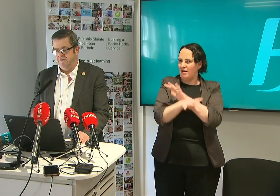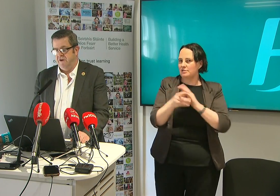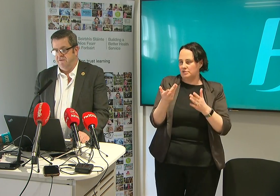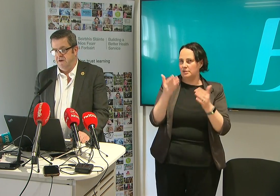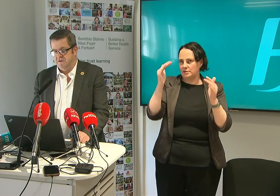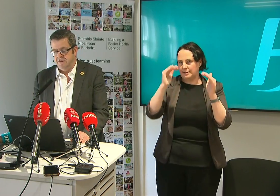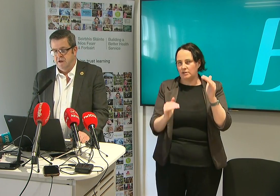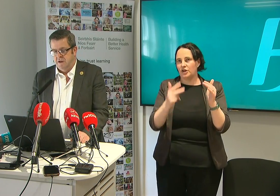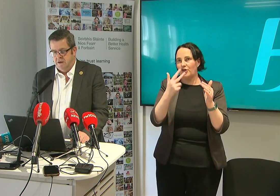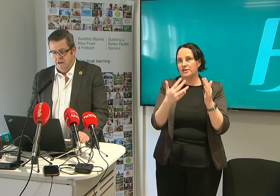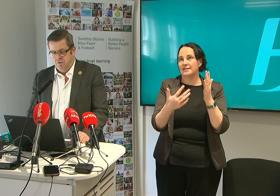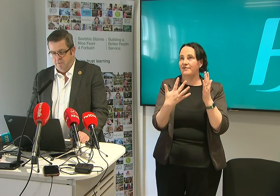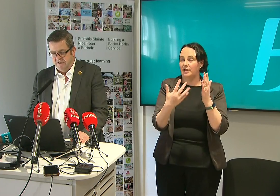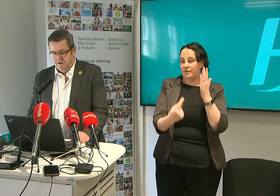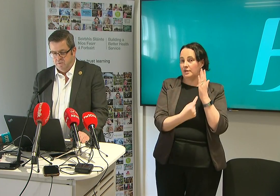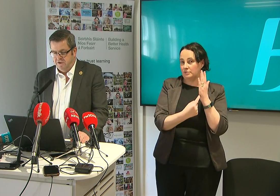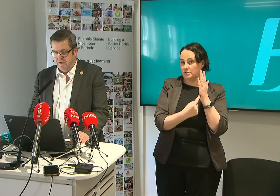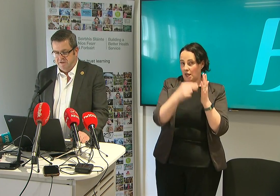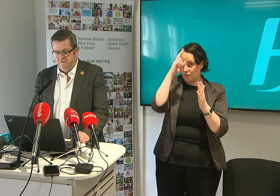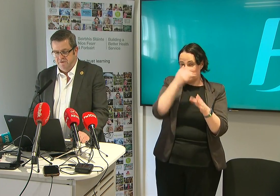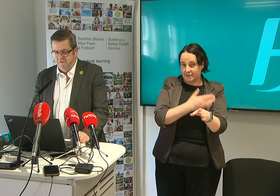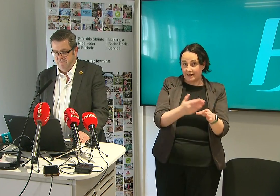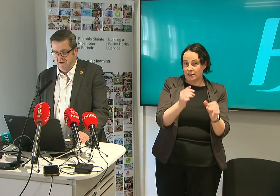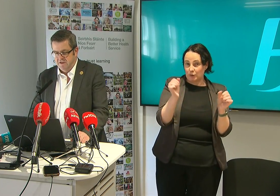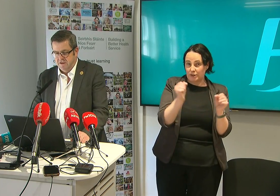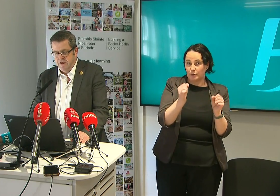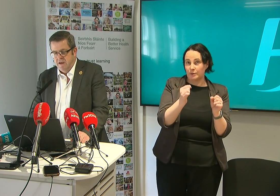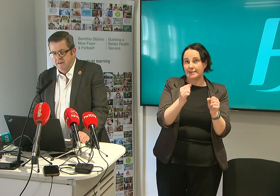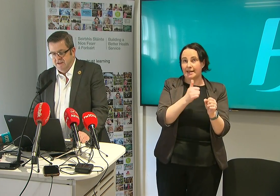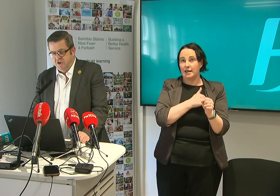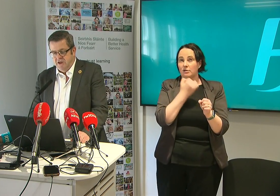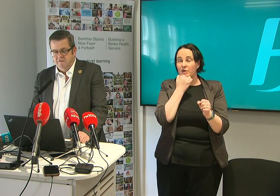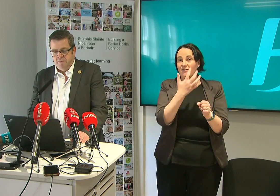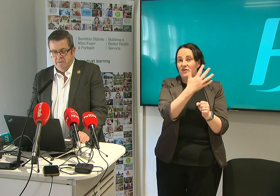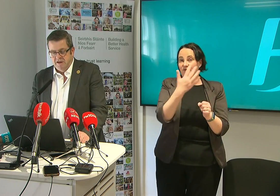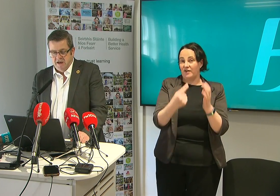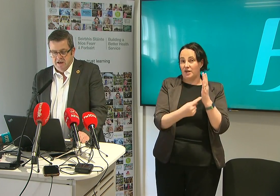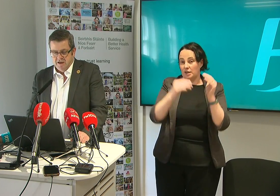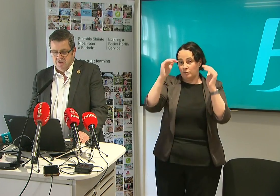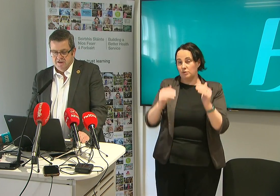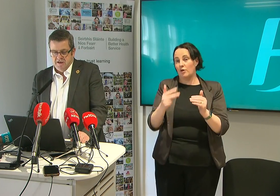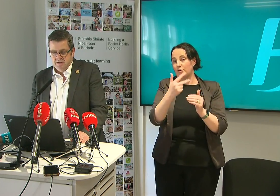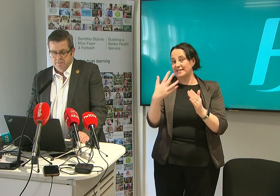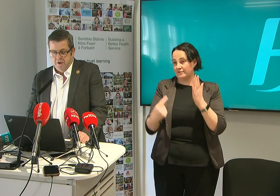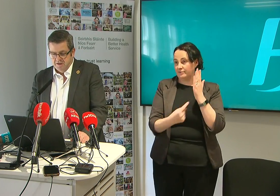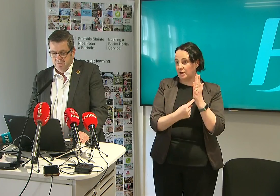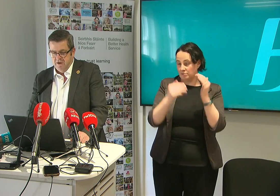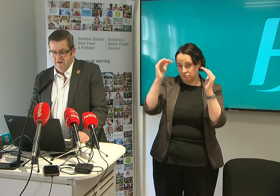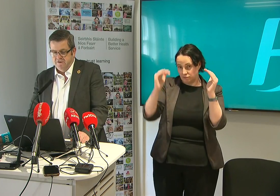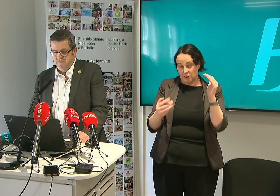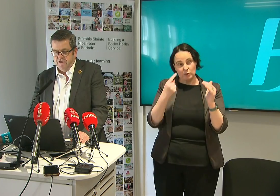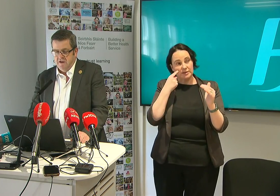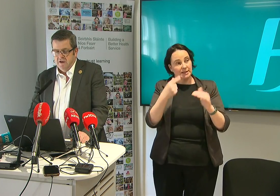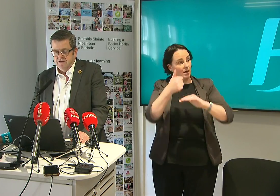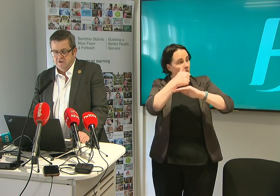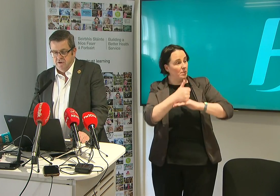about 35,000. Remember, at the start of winter, that was at 55,000. That's achieved by maintaining, as you can see in the bottom